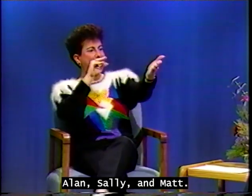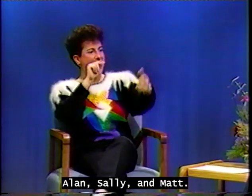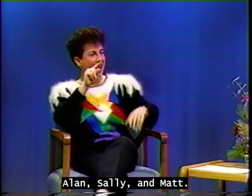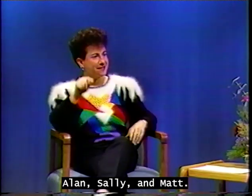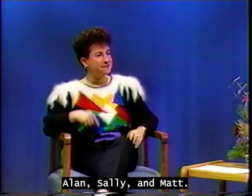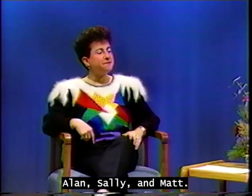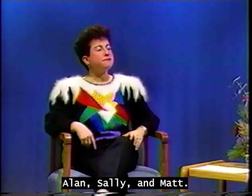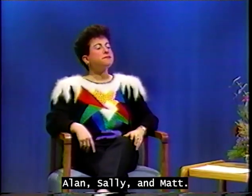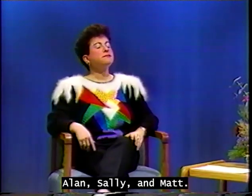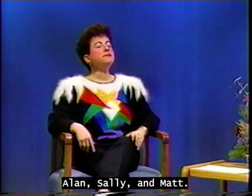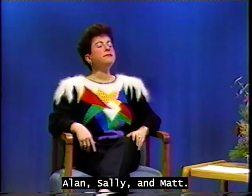Alan, Sally, and Matt.